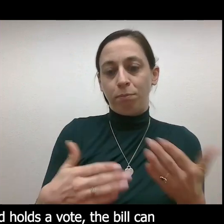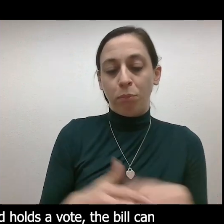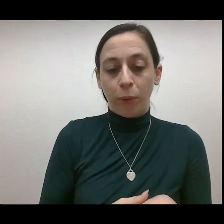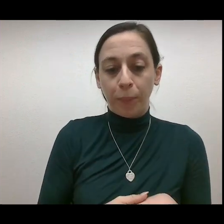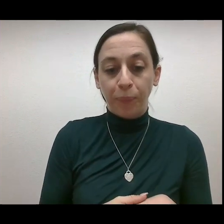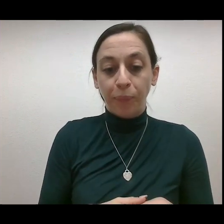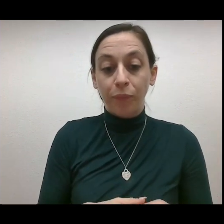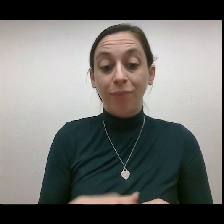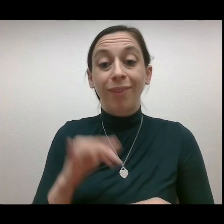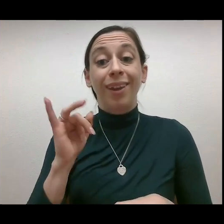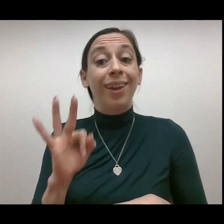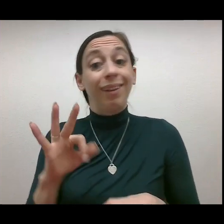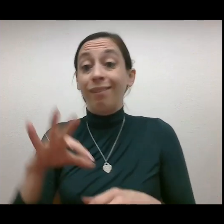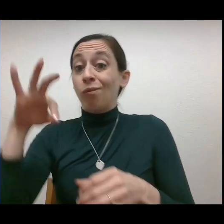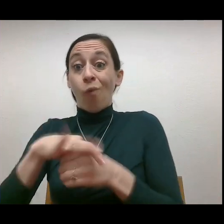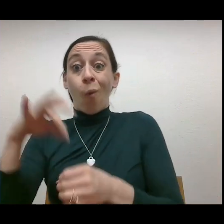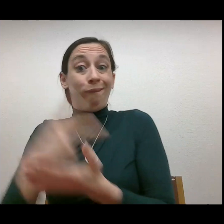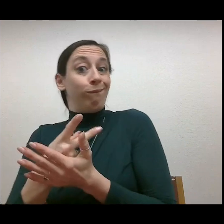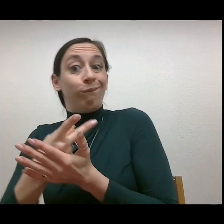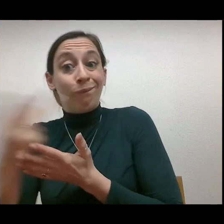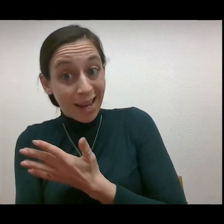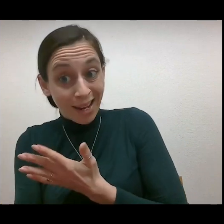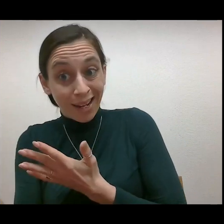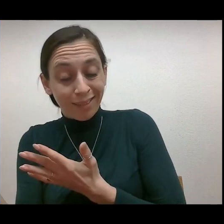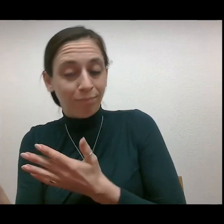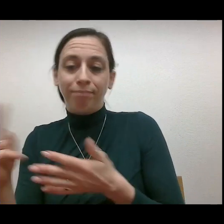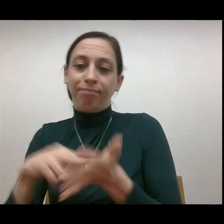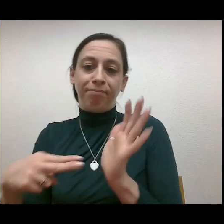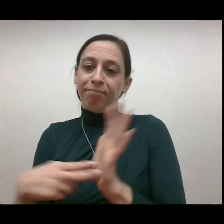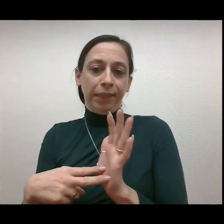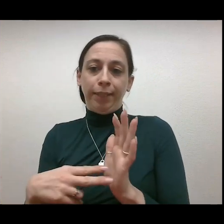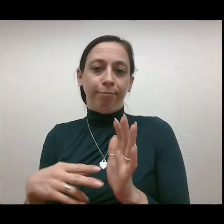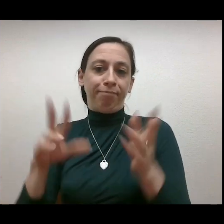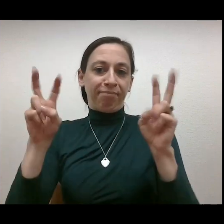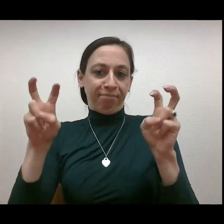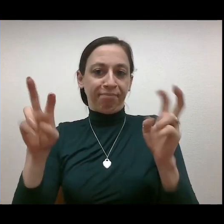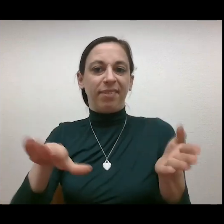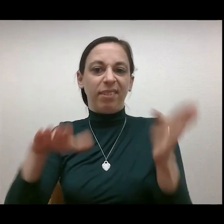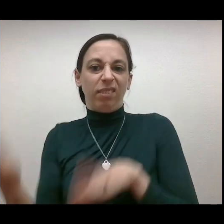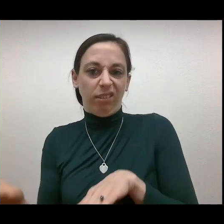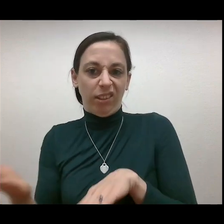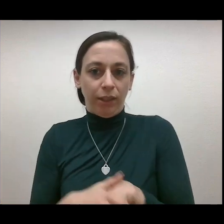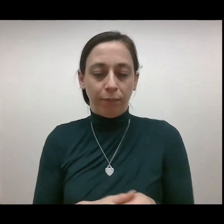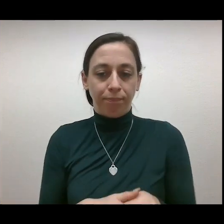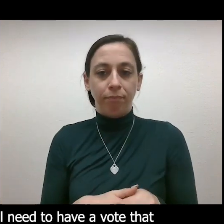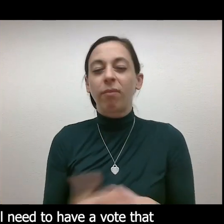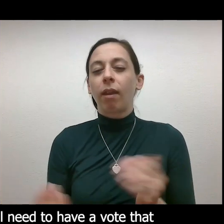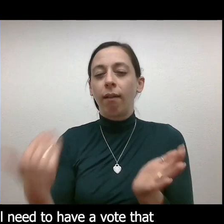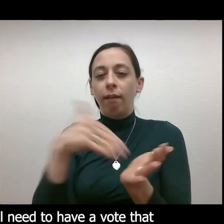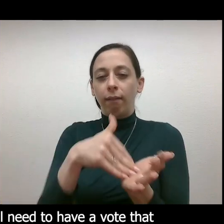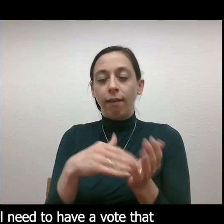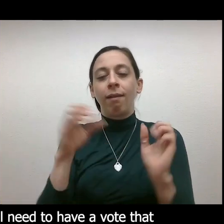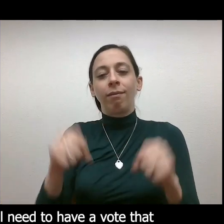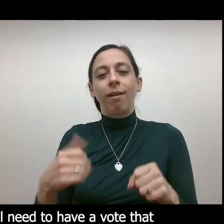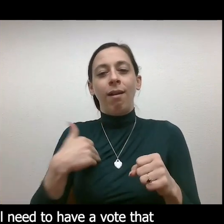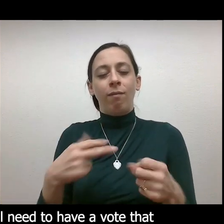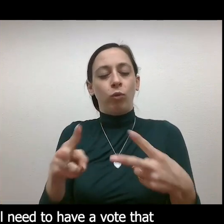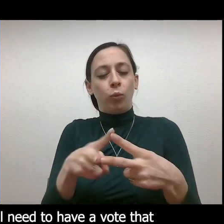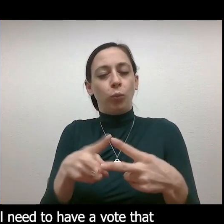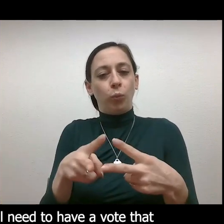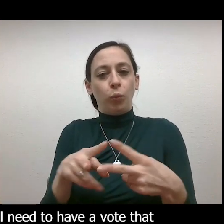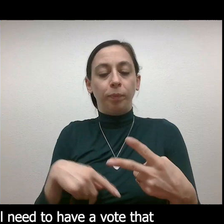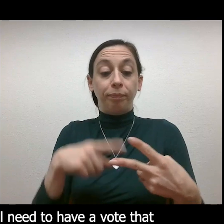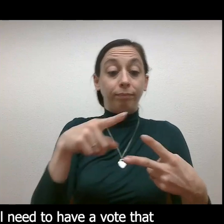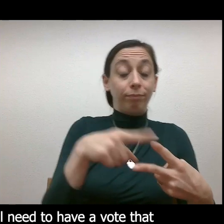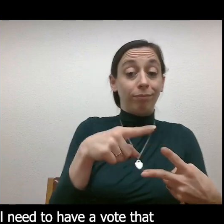favorably out of committee. If the vote occurs and the vote fails, the bill is considered dead. So again,